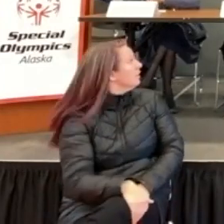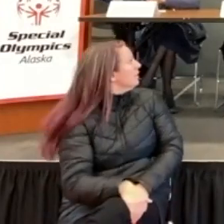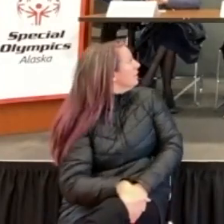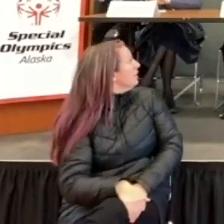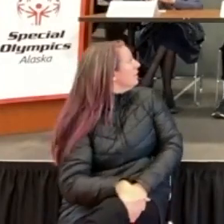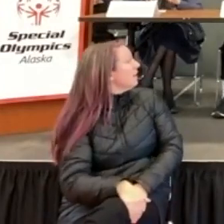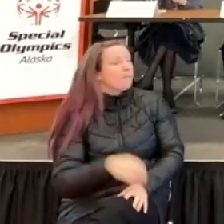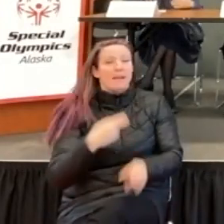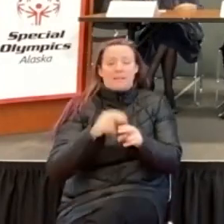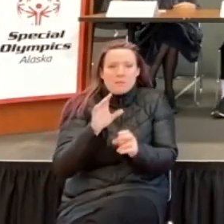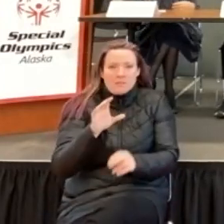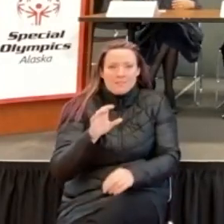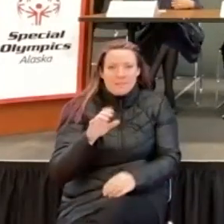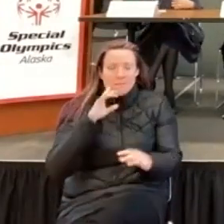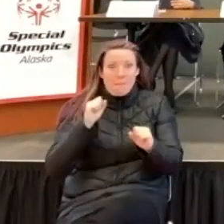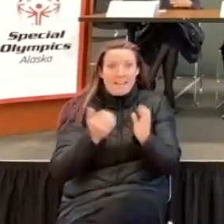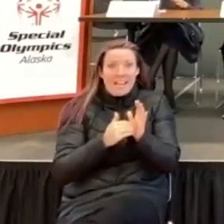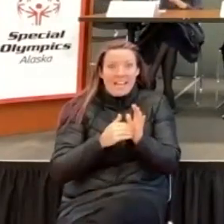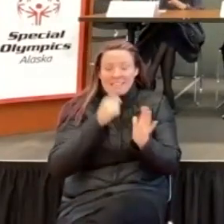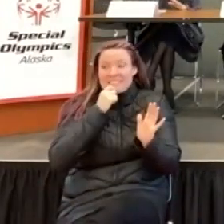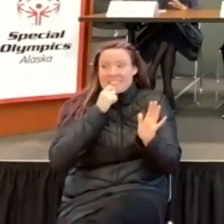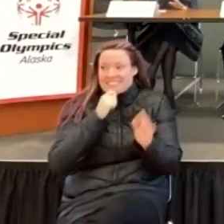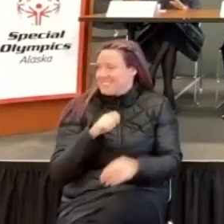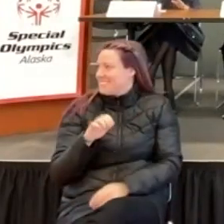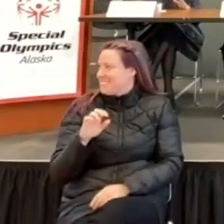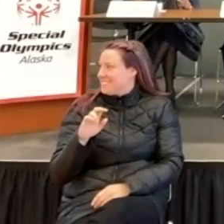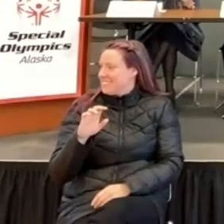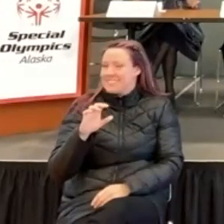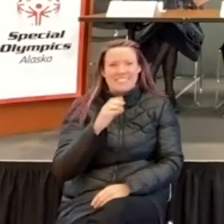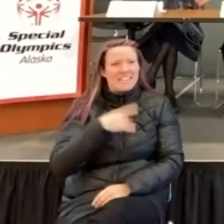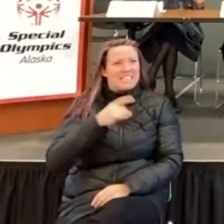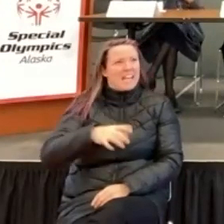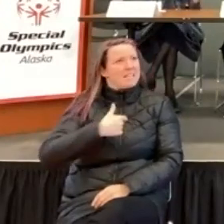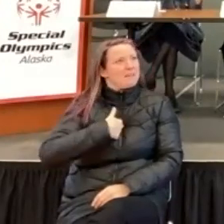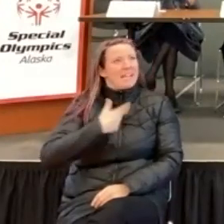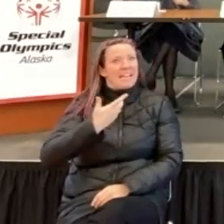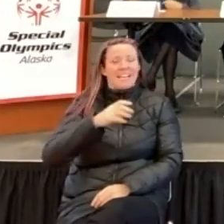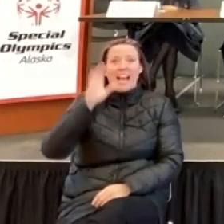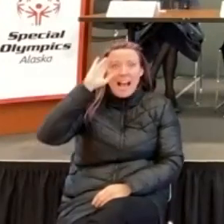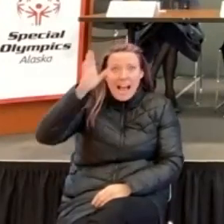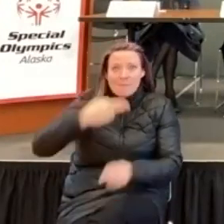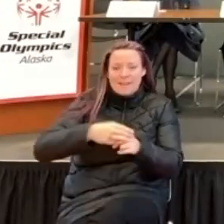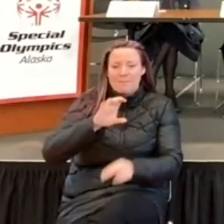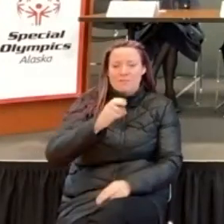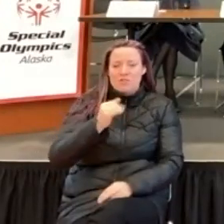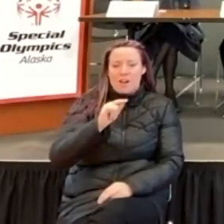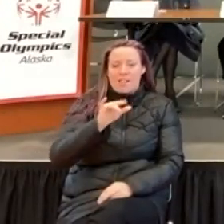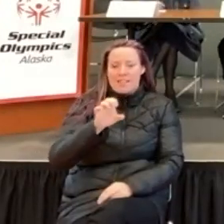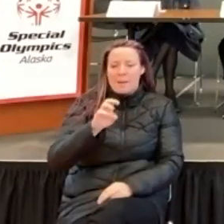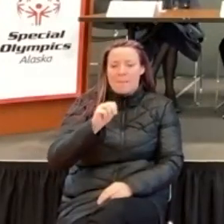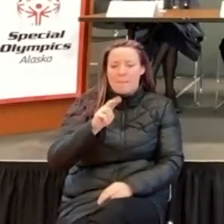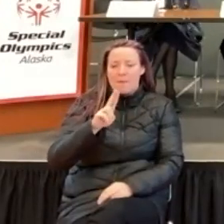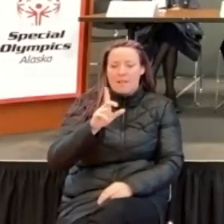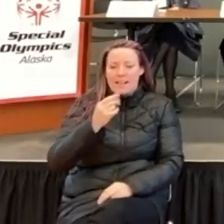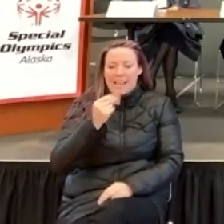Hi, my name is Charlotte. Okay, don't like me. Yeah. Hi, my name is Charlotte Mulcahy.